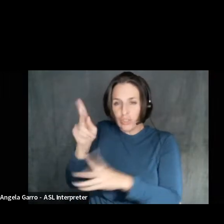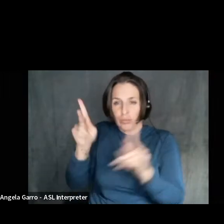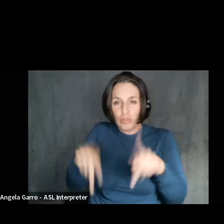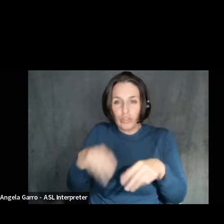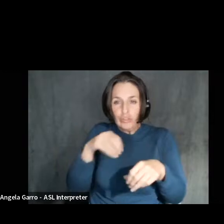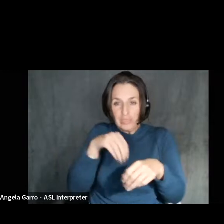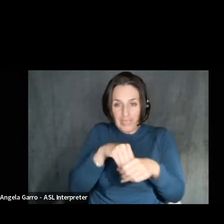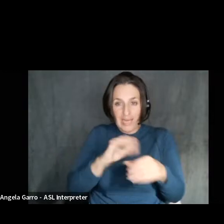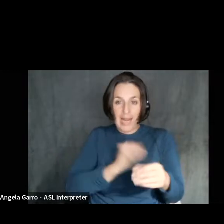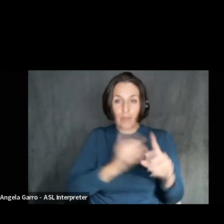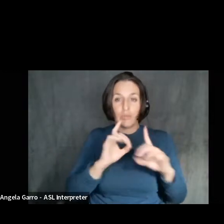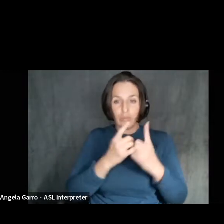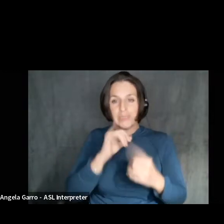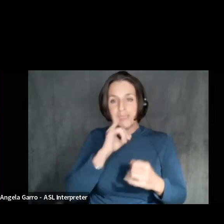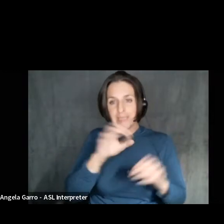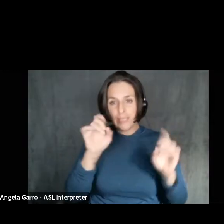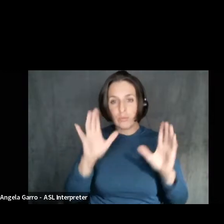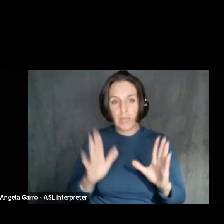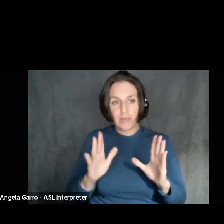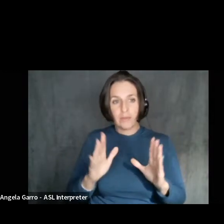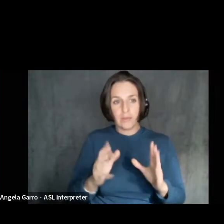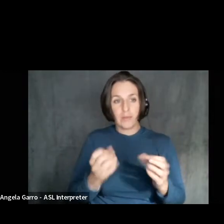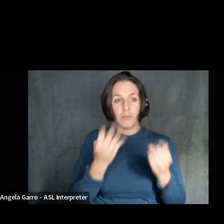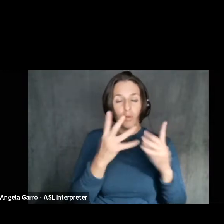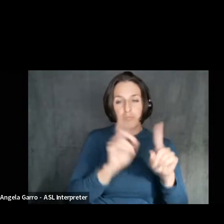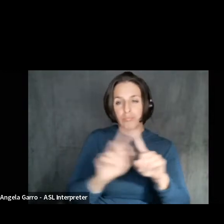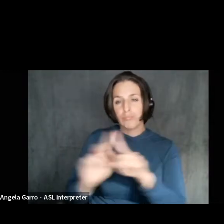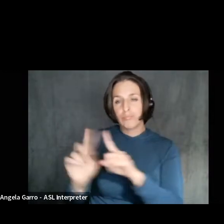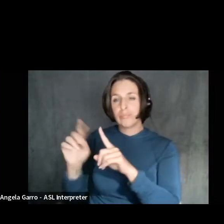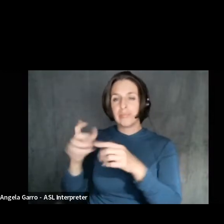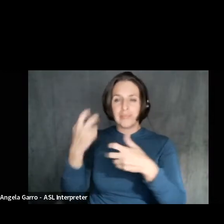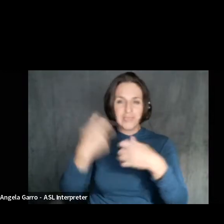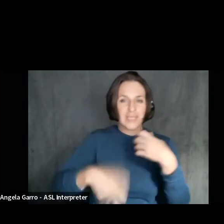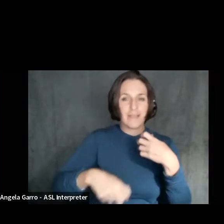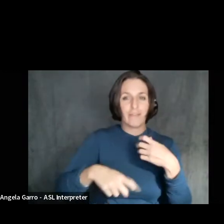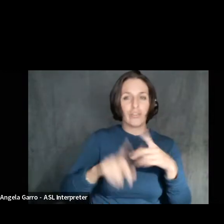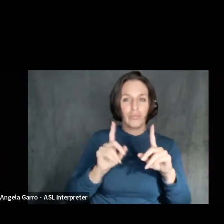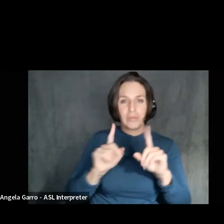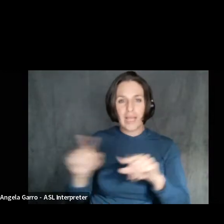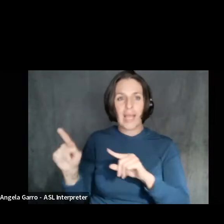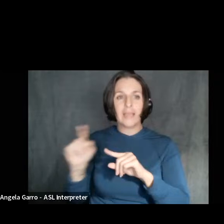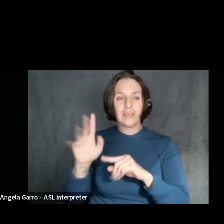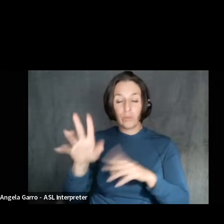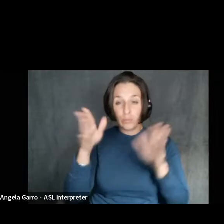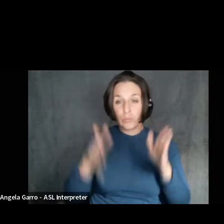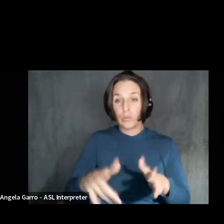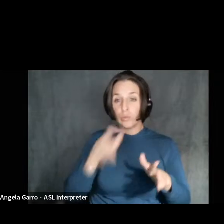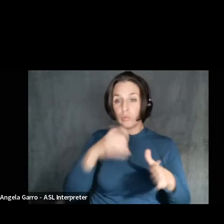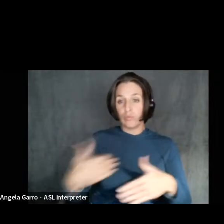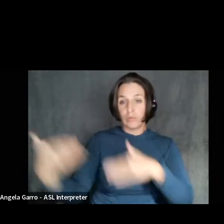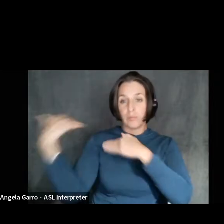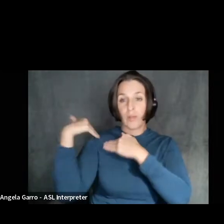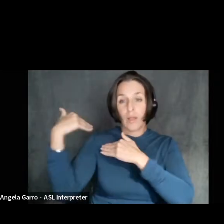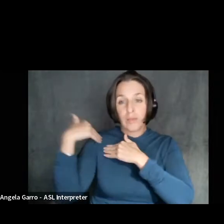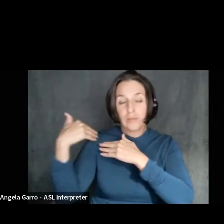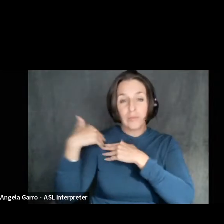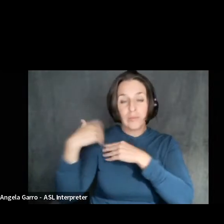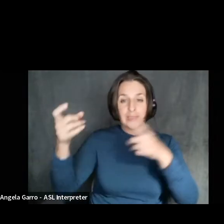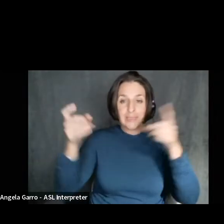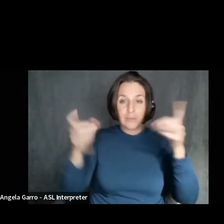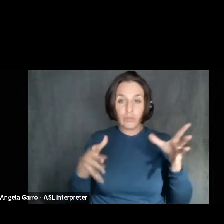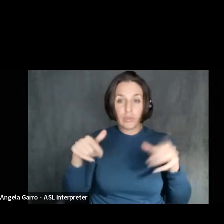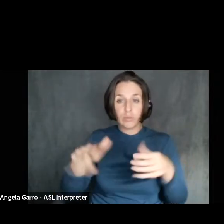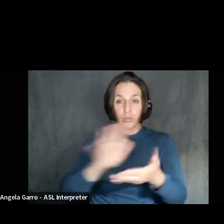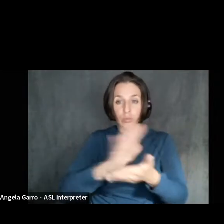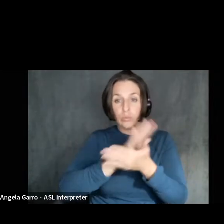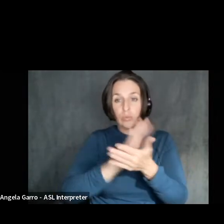educator. Of the multifarious, varied, and difficult tasks of those persons who have the responsibility of administering the schools,